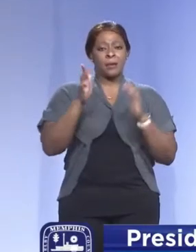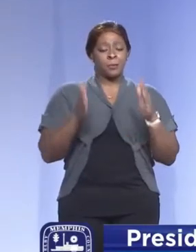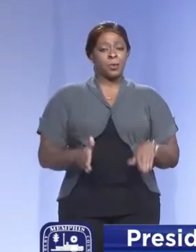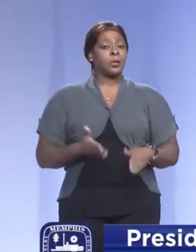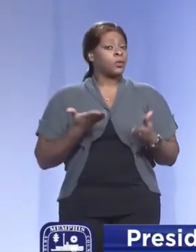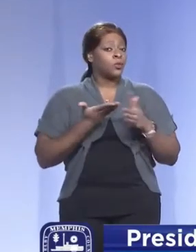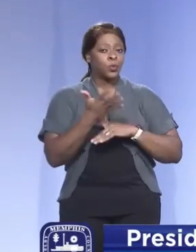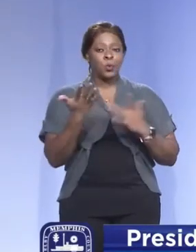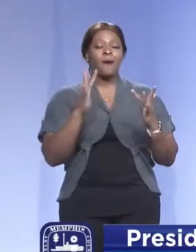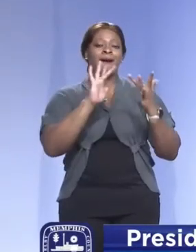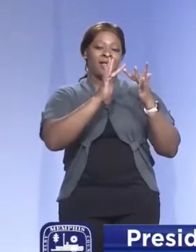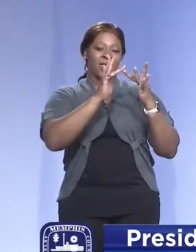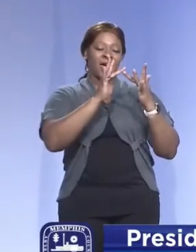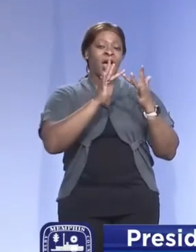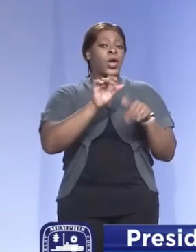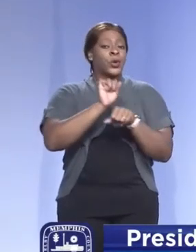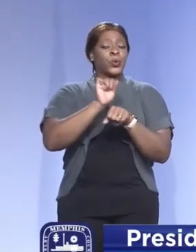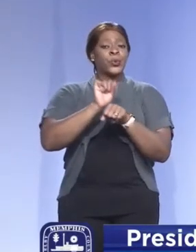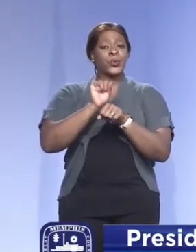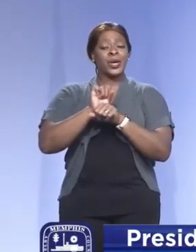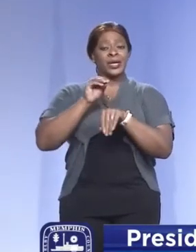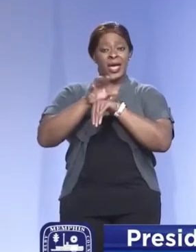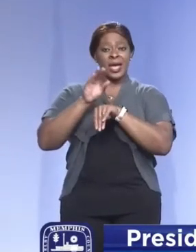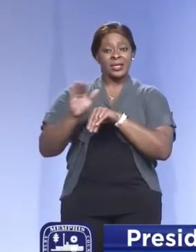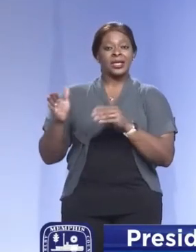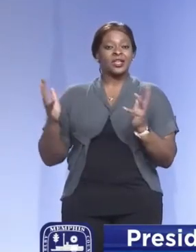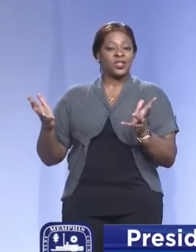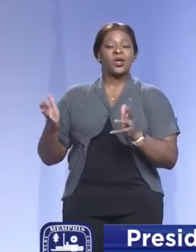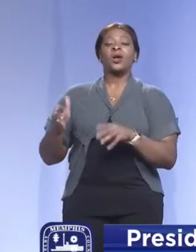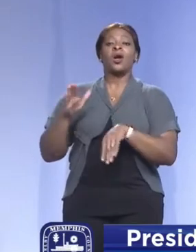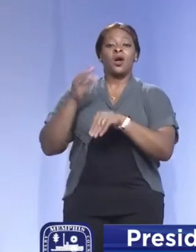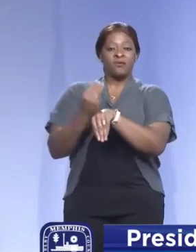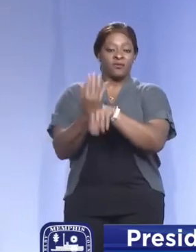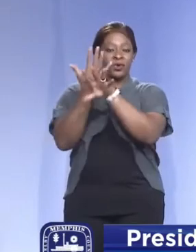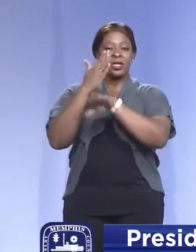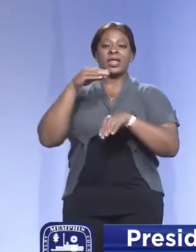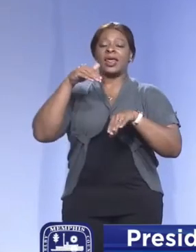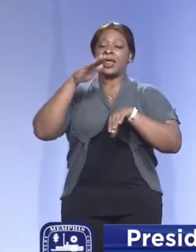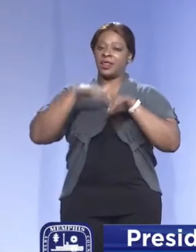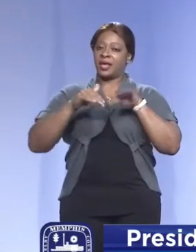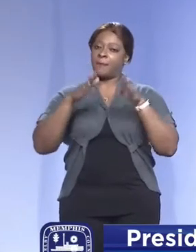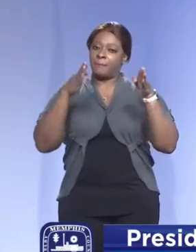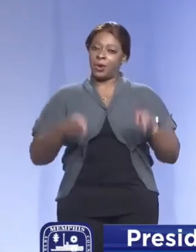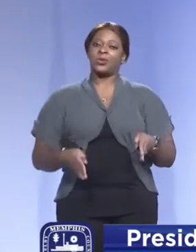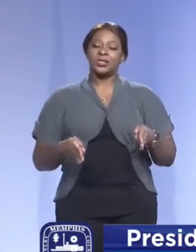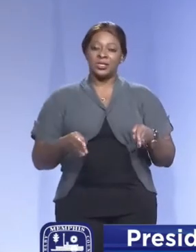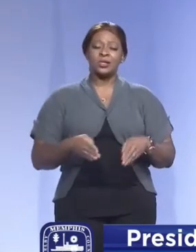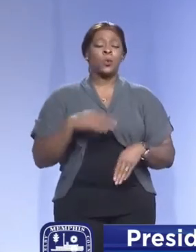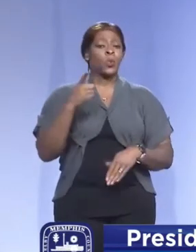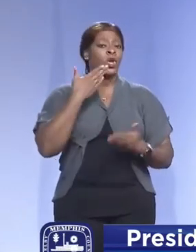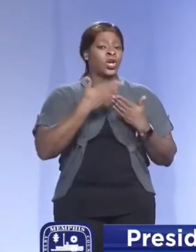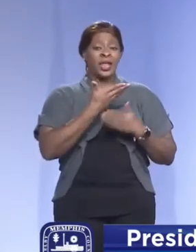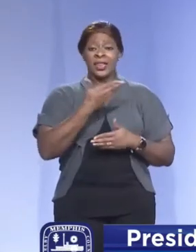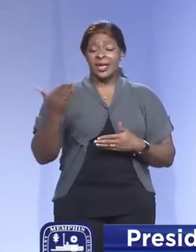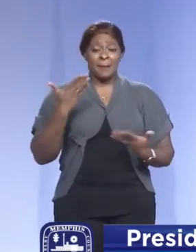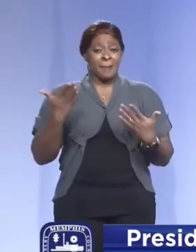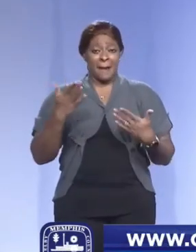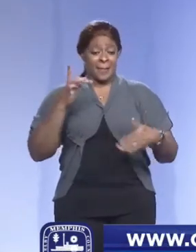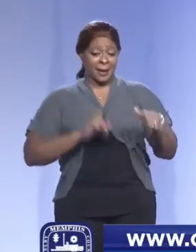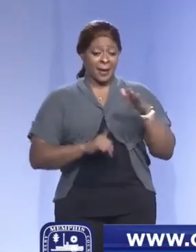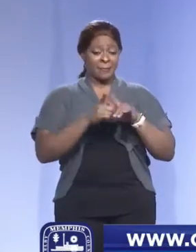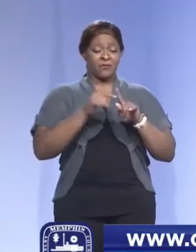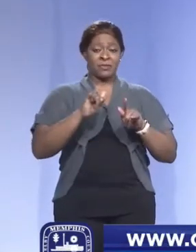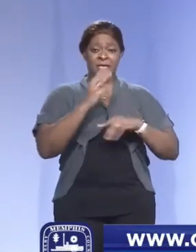online or a career counselor virtually rather than in person this fall semester. If I can say there's one good thing that might come out of